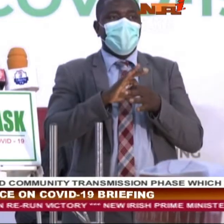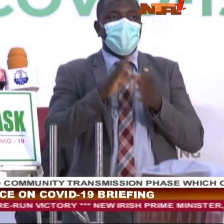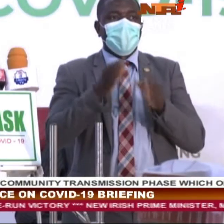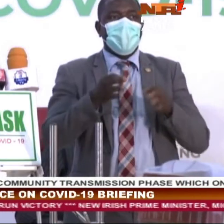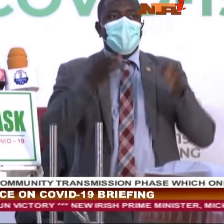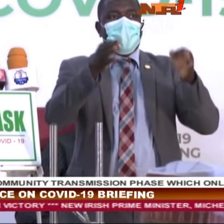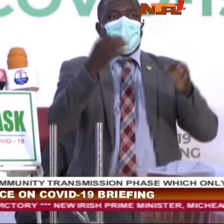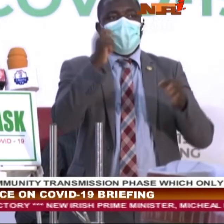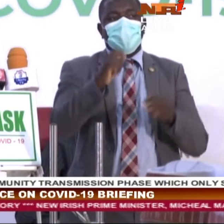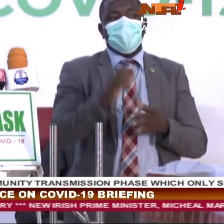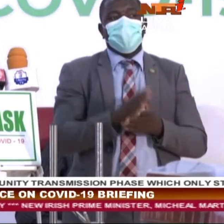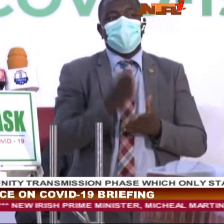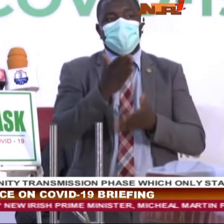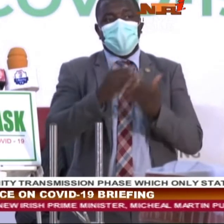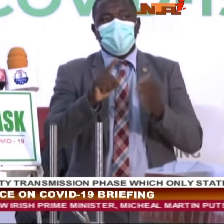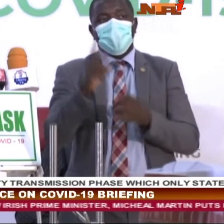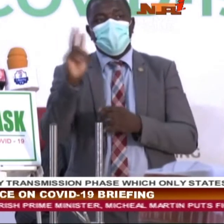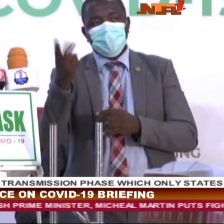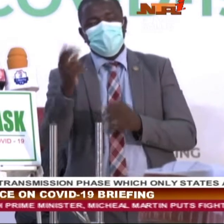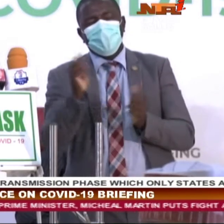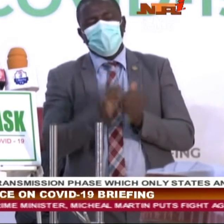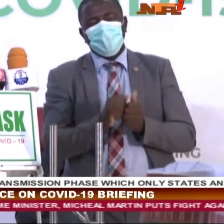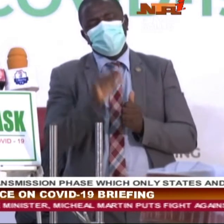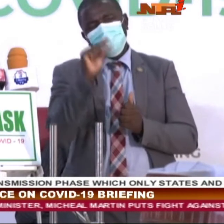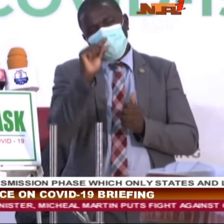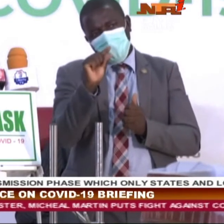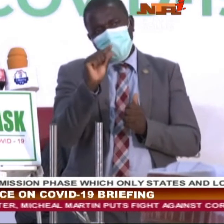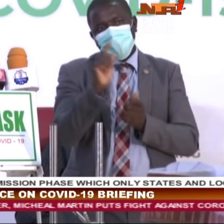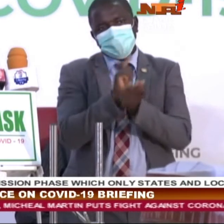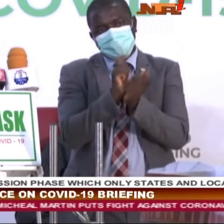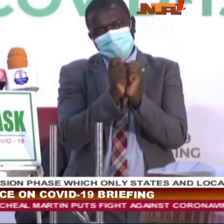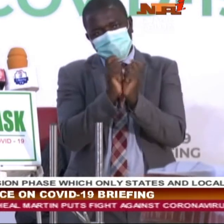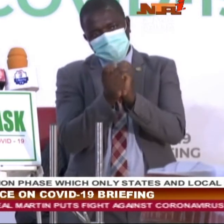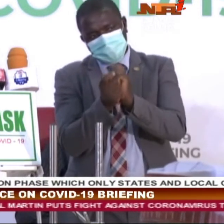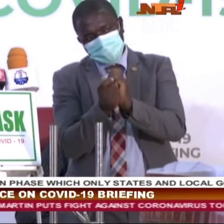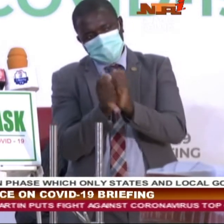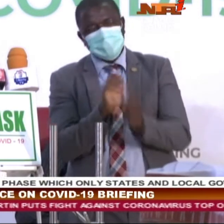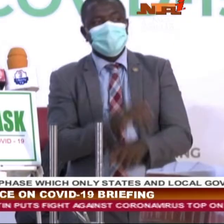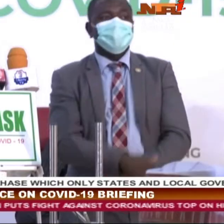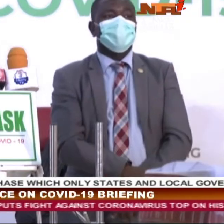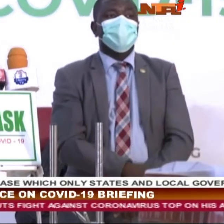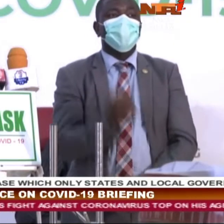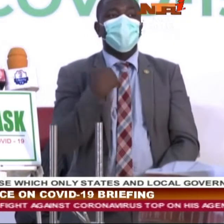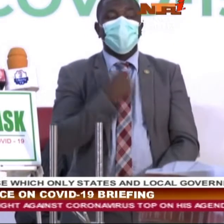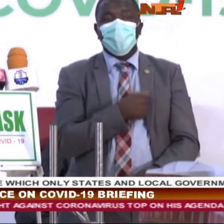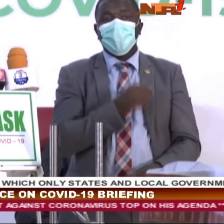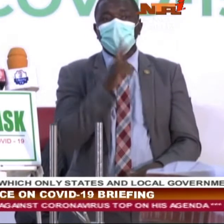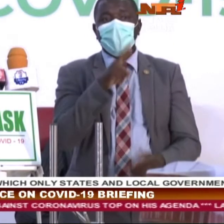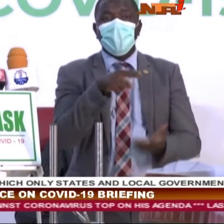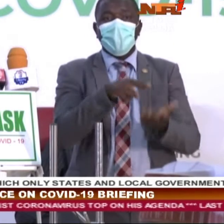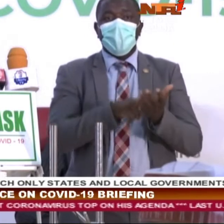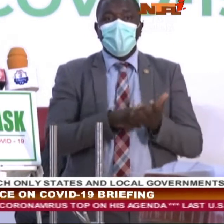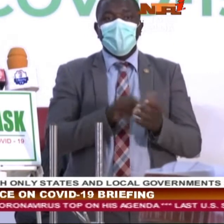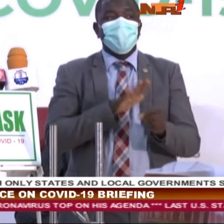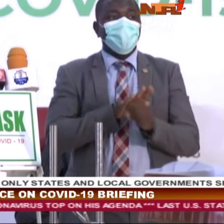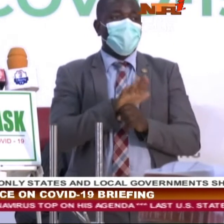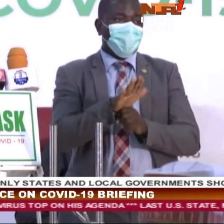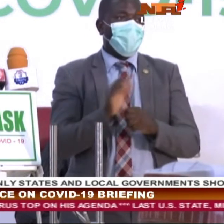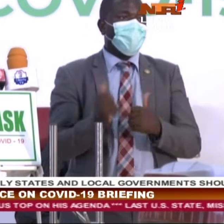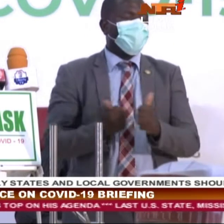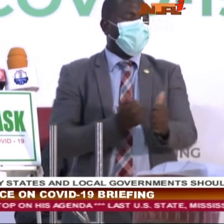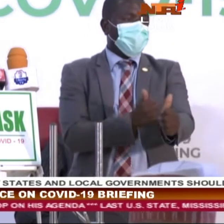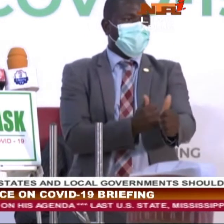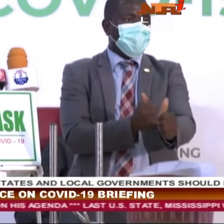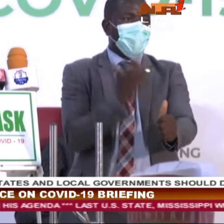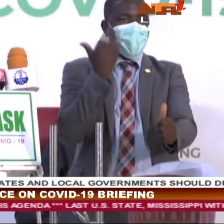the response with minor modifications. We are requesting for full compliance by